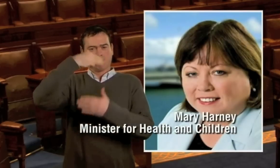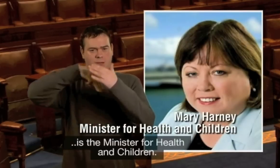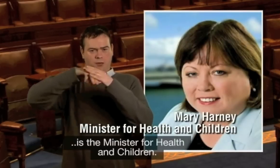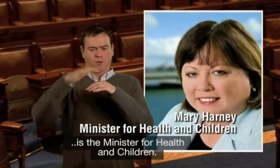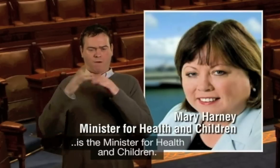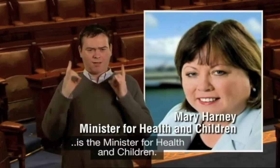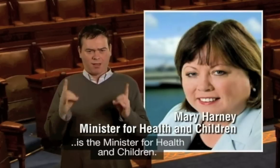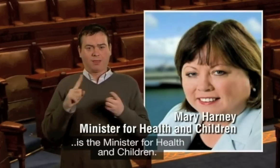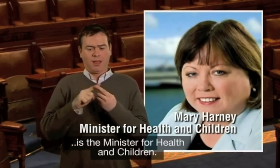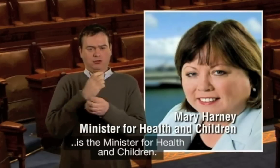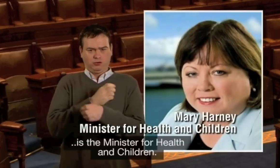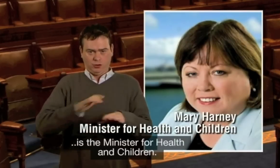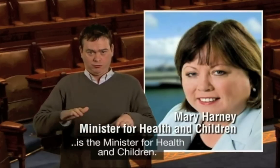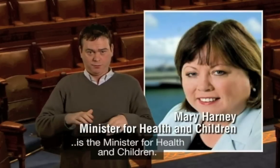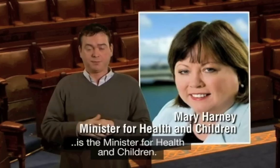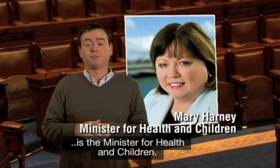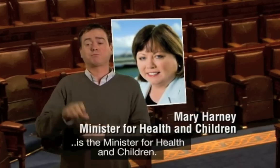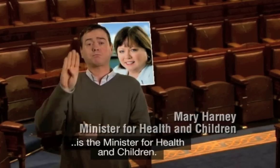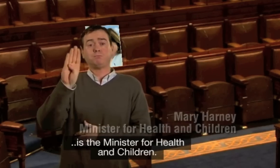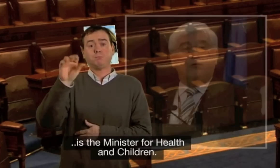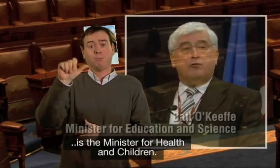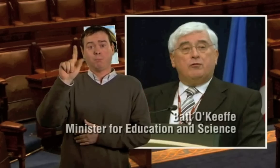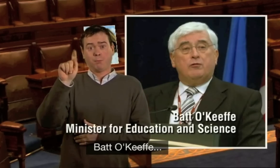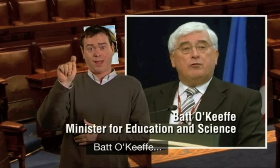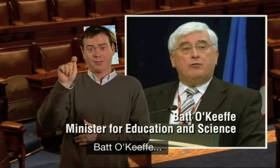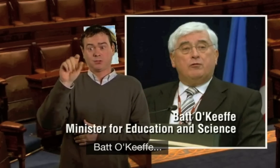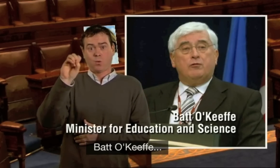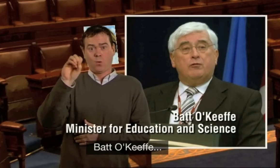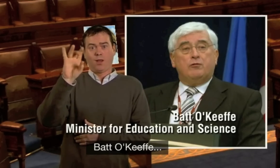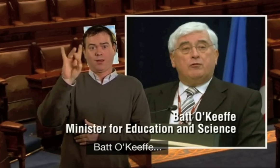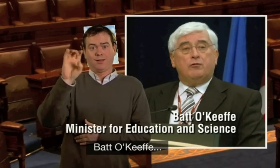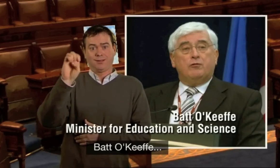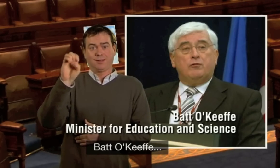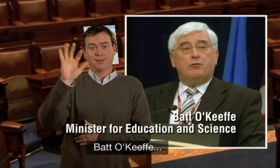is the Minister for Health and Children. Bat O'Keefe